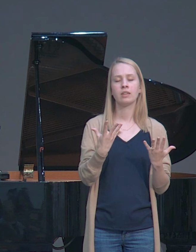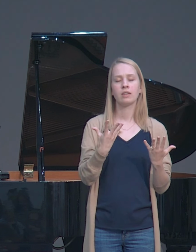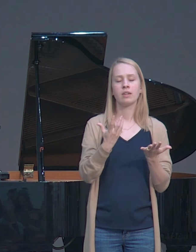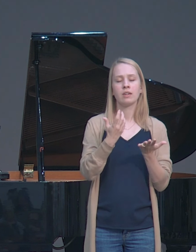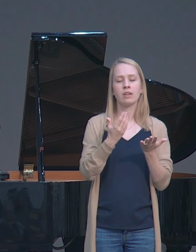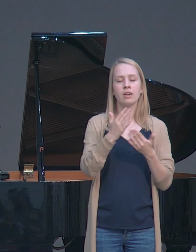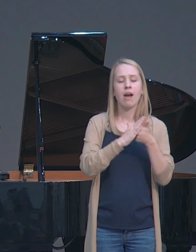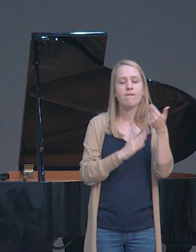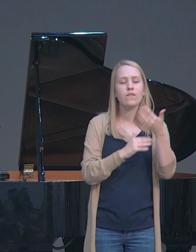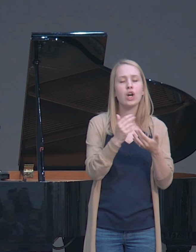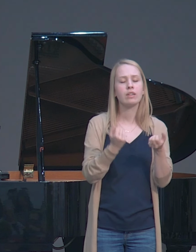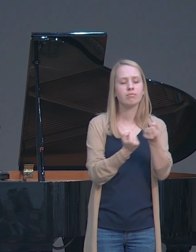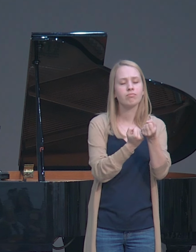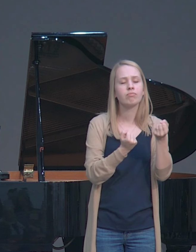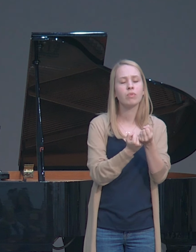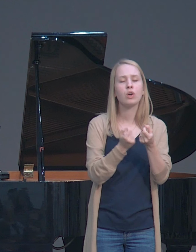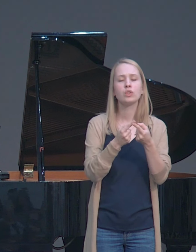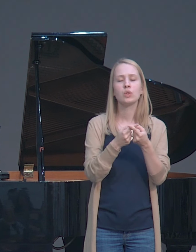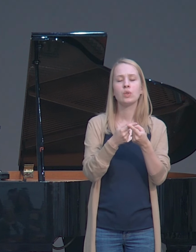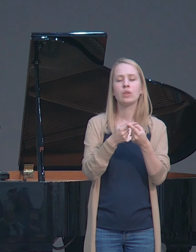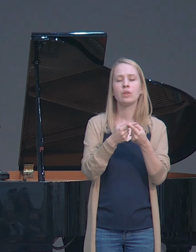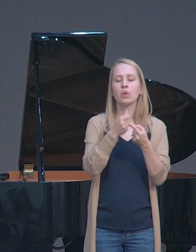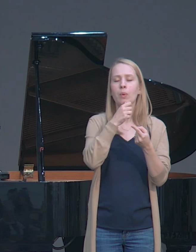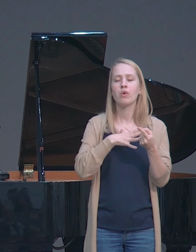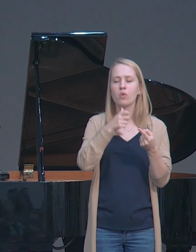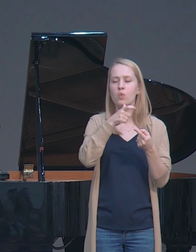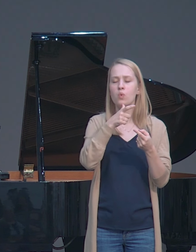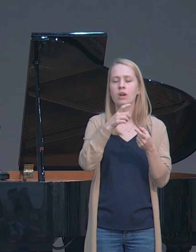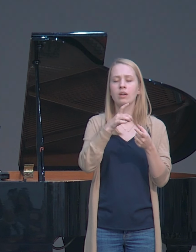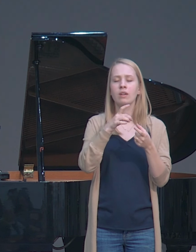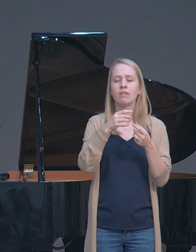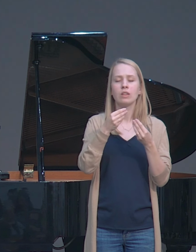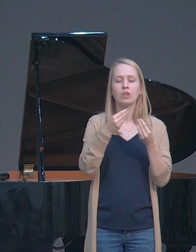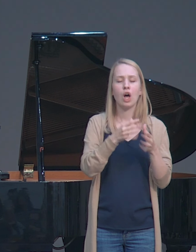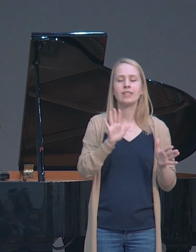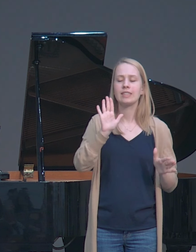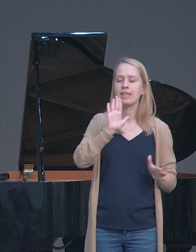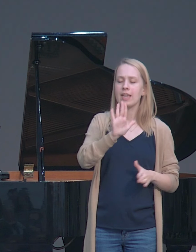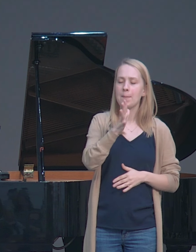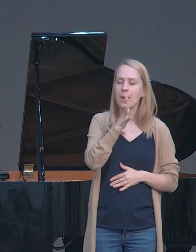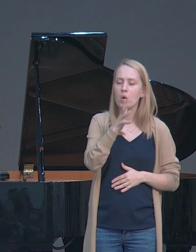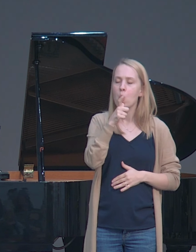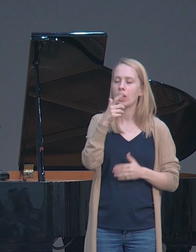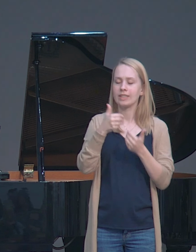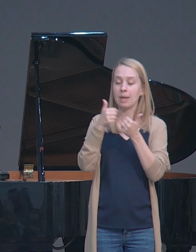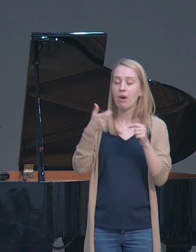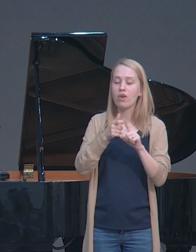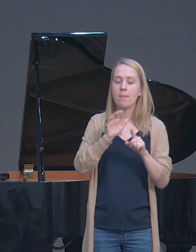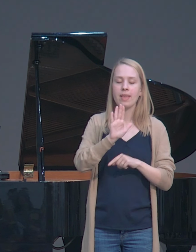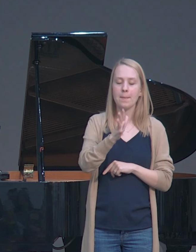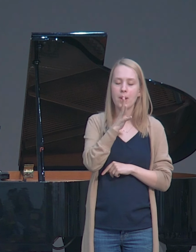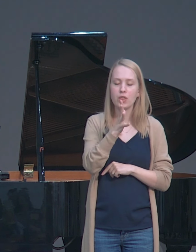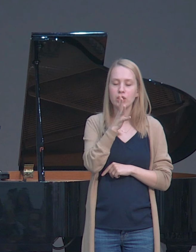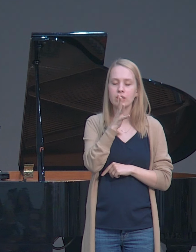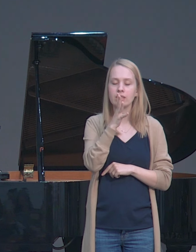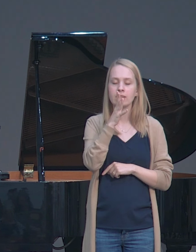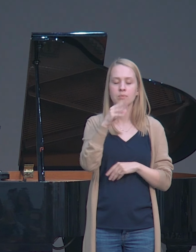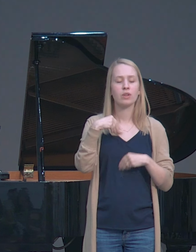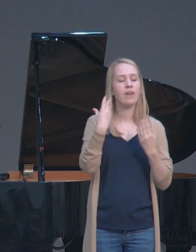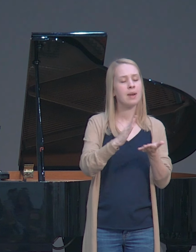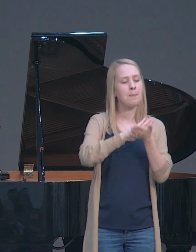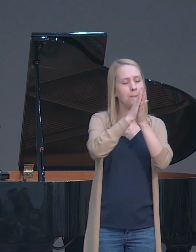have lost their mothers or who are separated from their mothers. We ask that you would see fit to comfort them and bring them